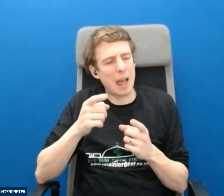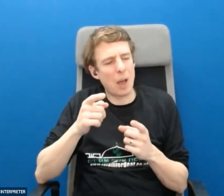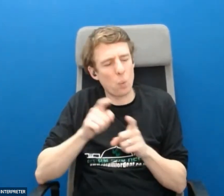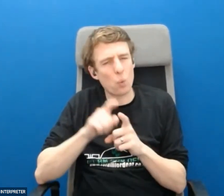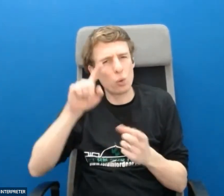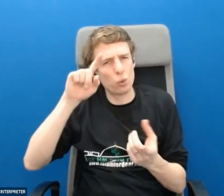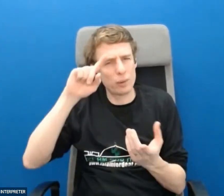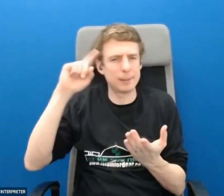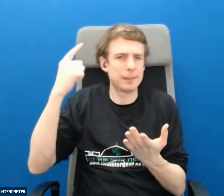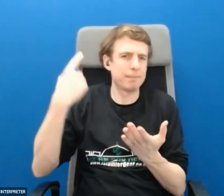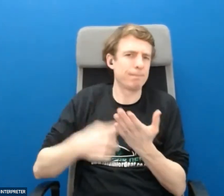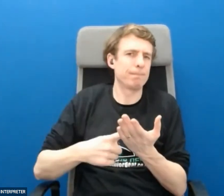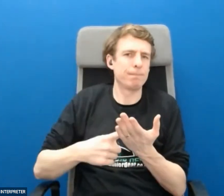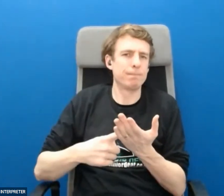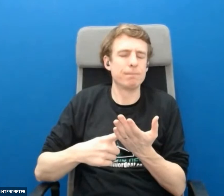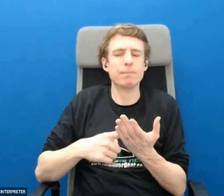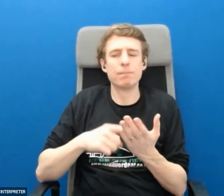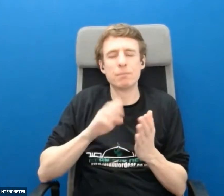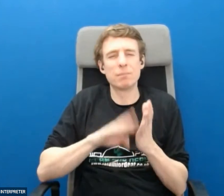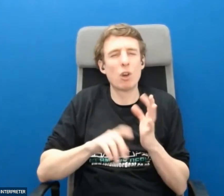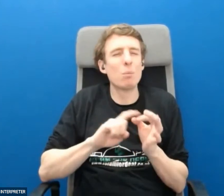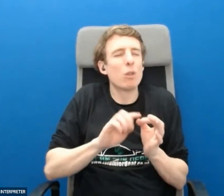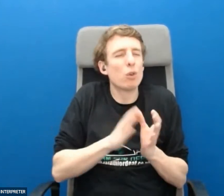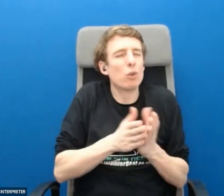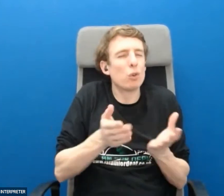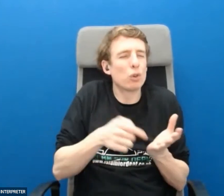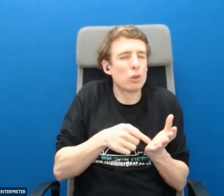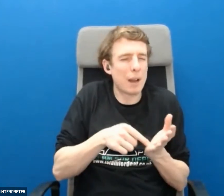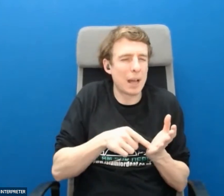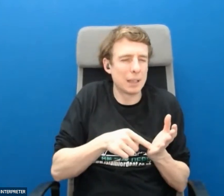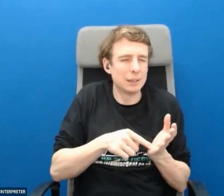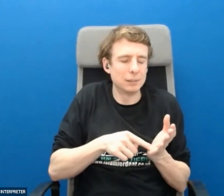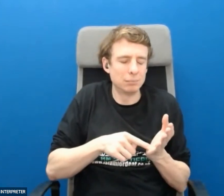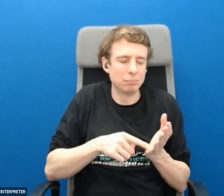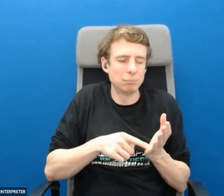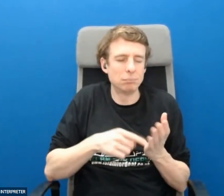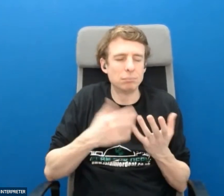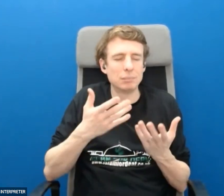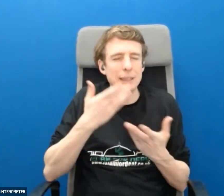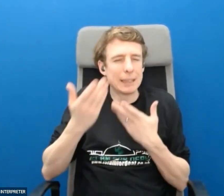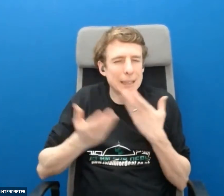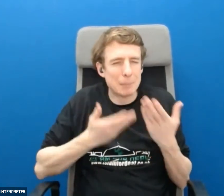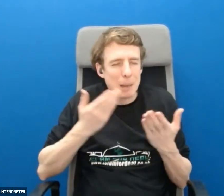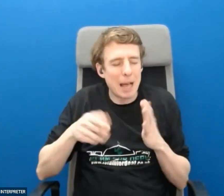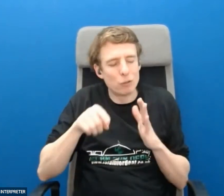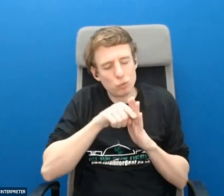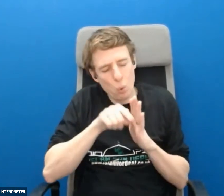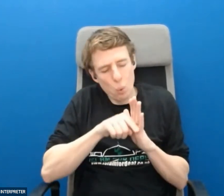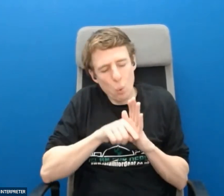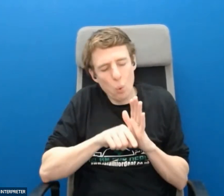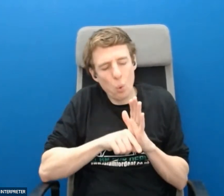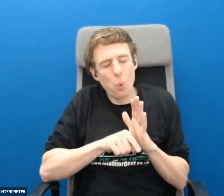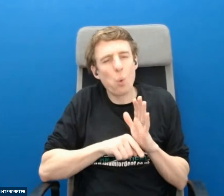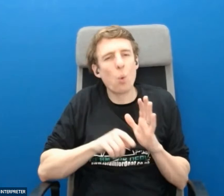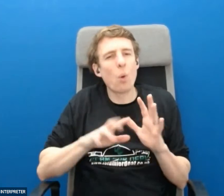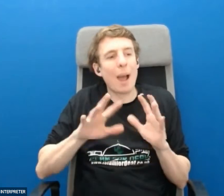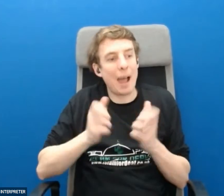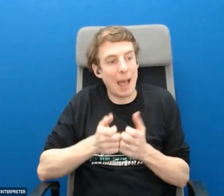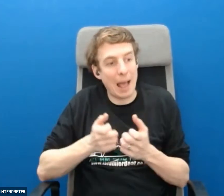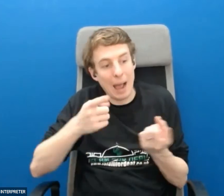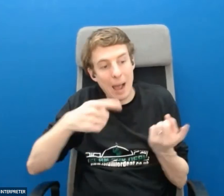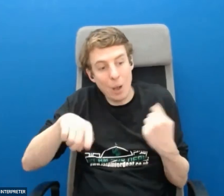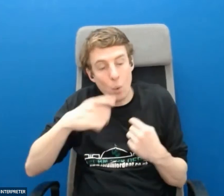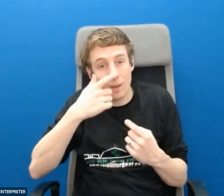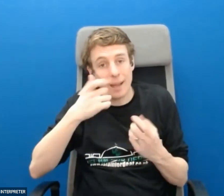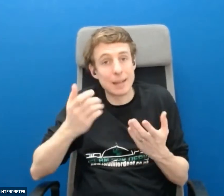book of the Quran, the ruling through which the people can rectify themselves, and through,